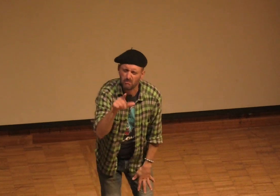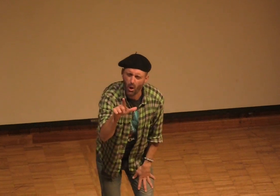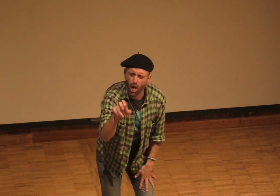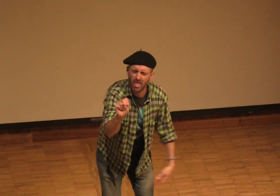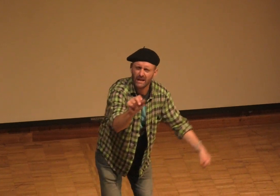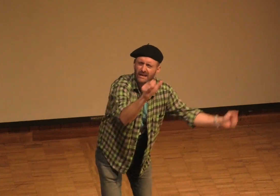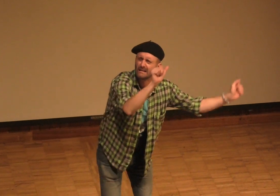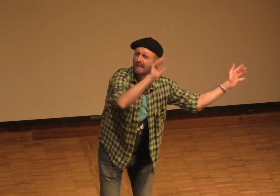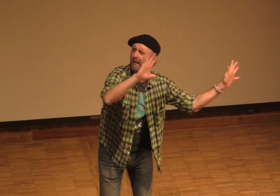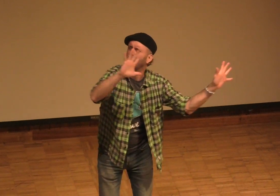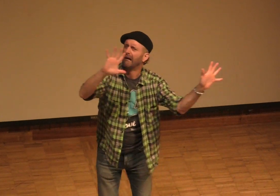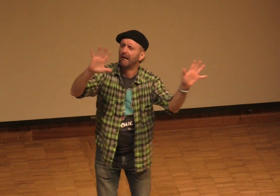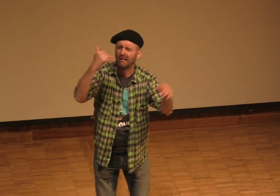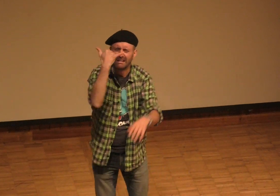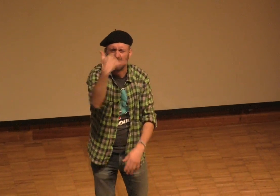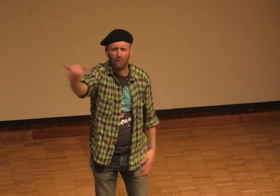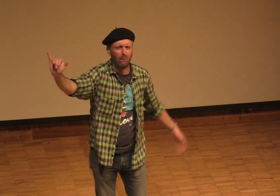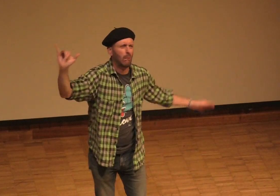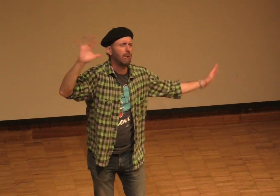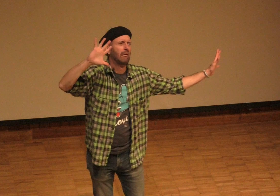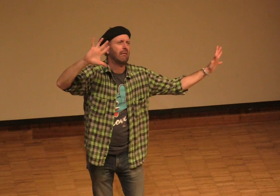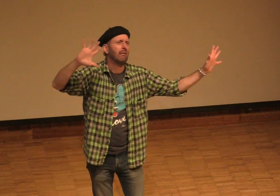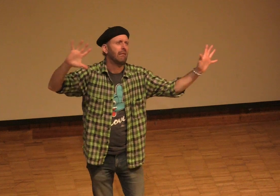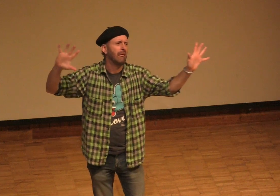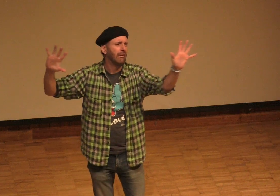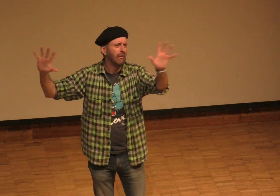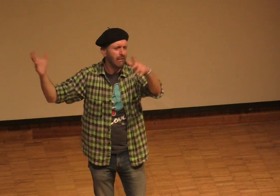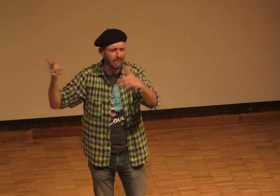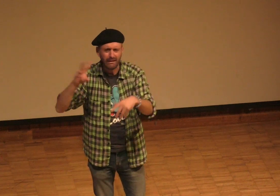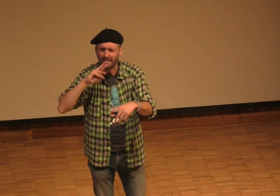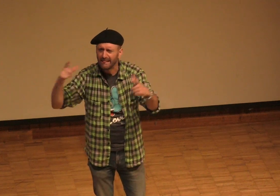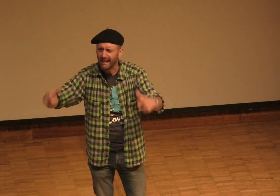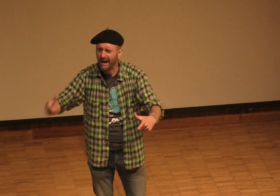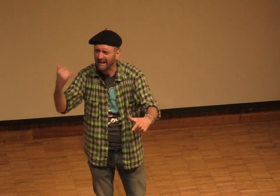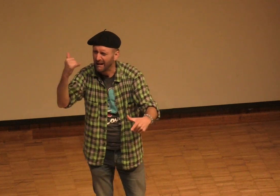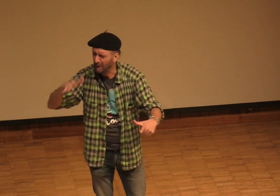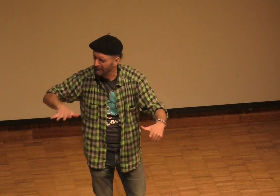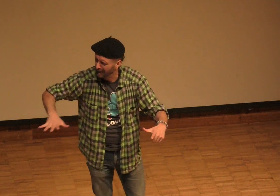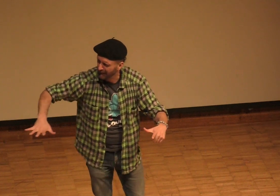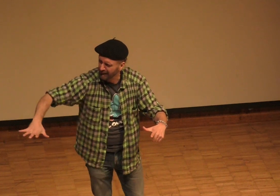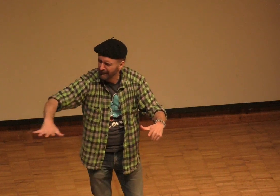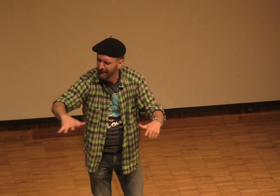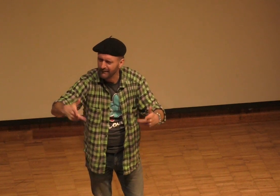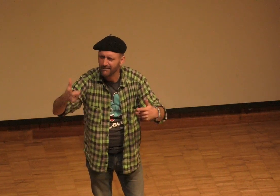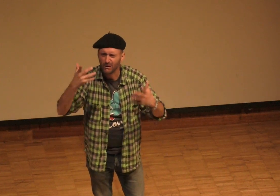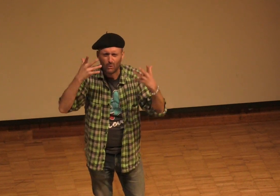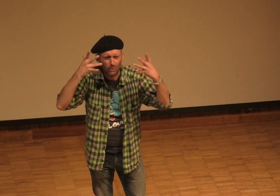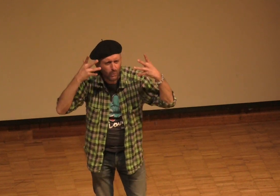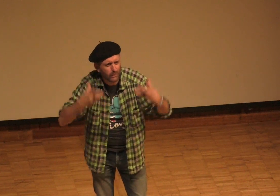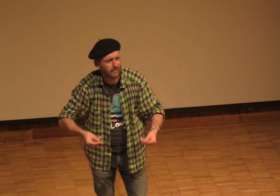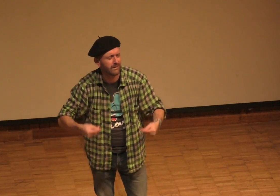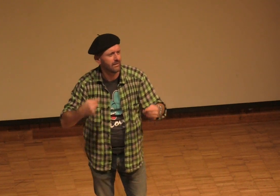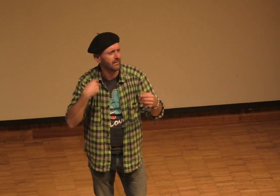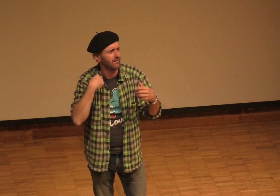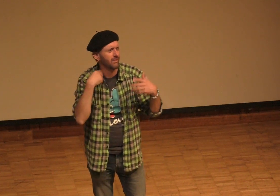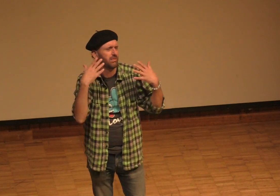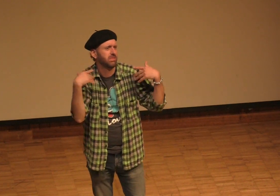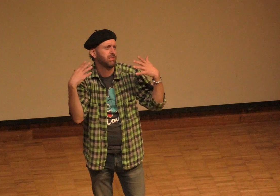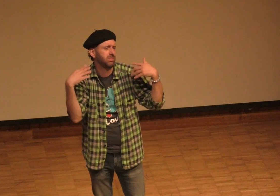can be pollens everywhere. The air can be just yellow with pollen. You'd see pollen all over the ponds, and